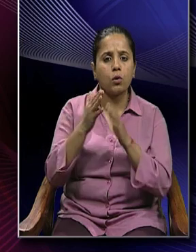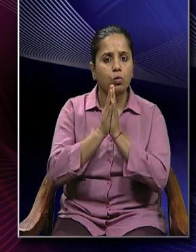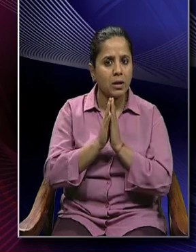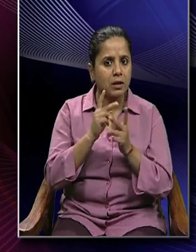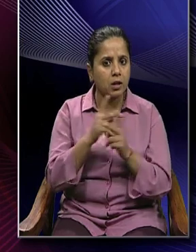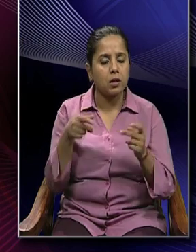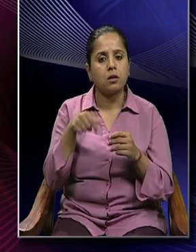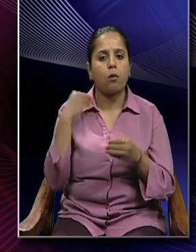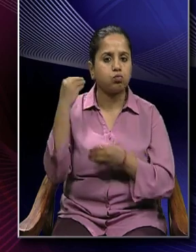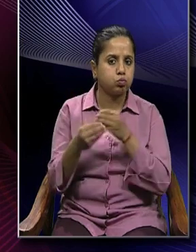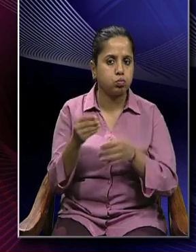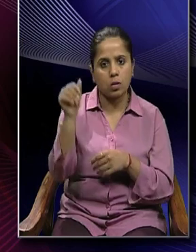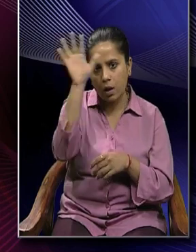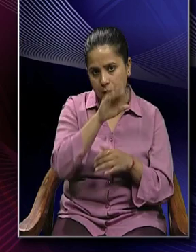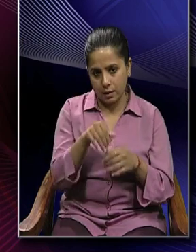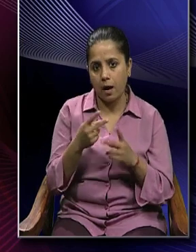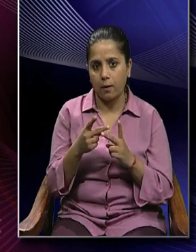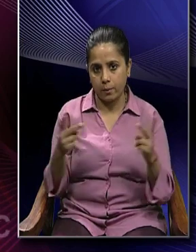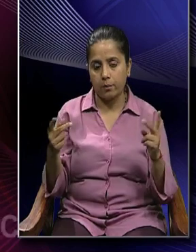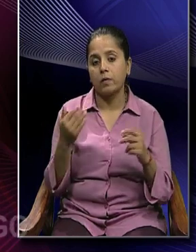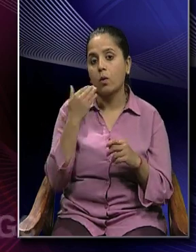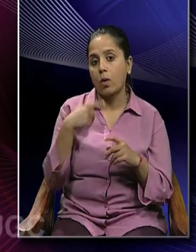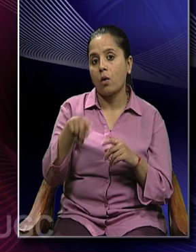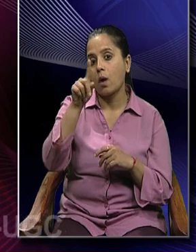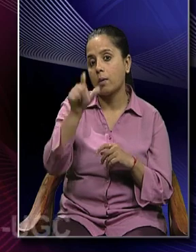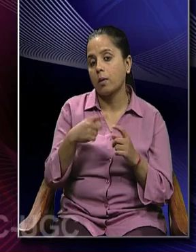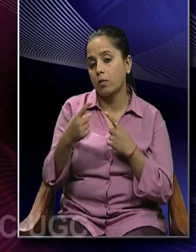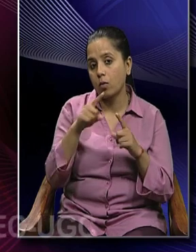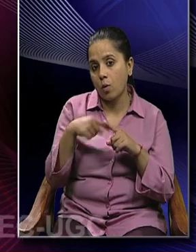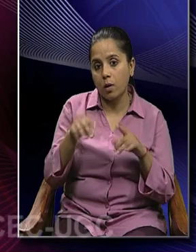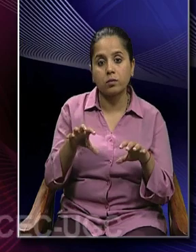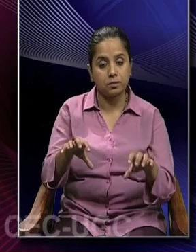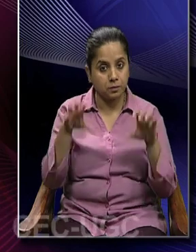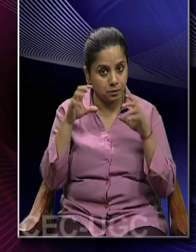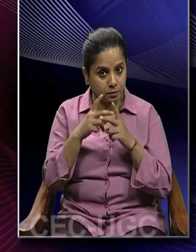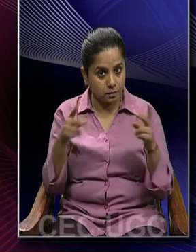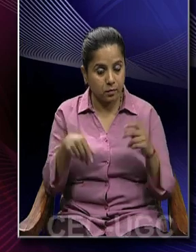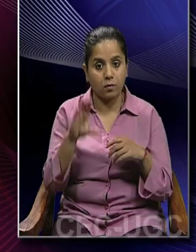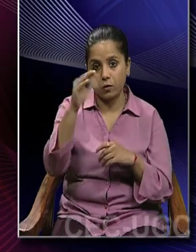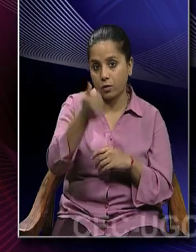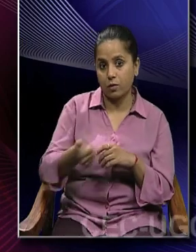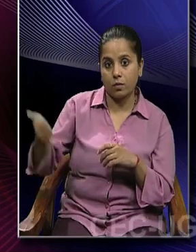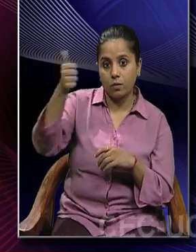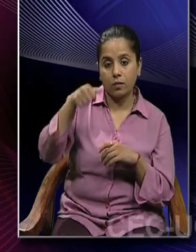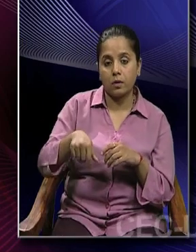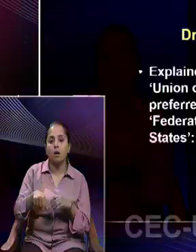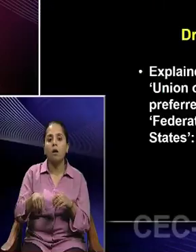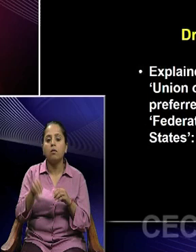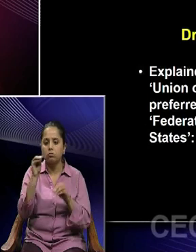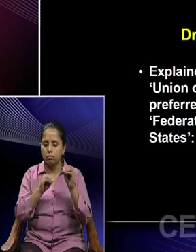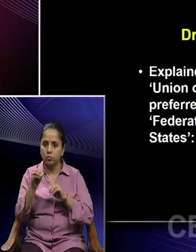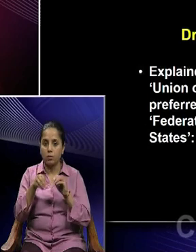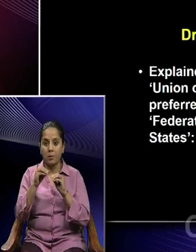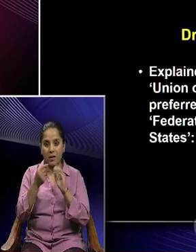of India. And when one is talking about constitution, the chairman of the drafting committee, Dr.